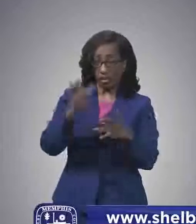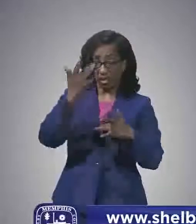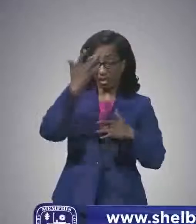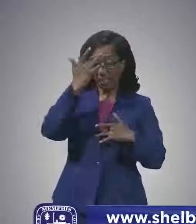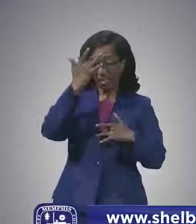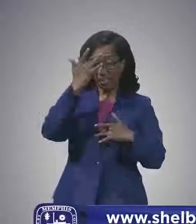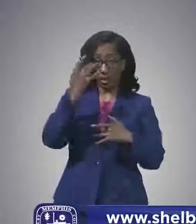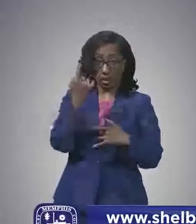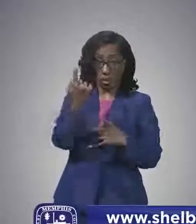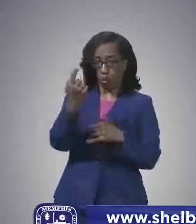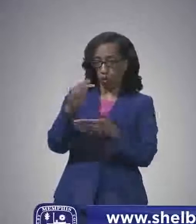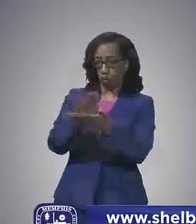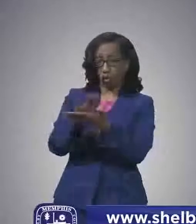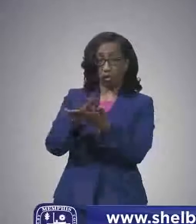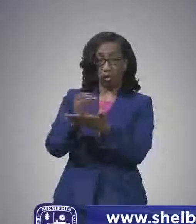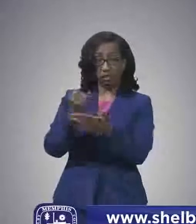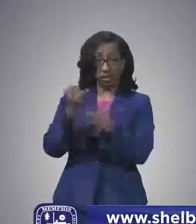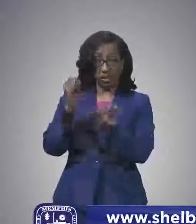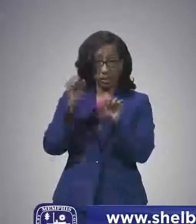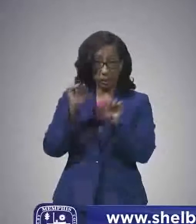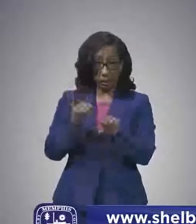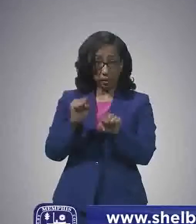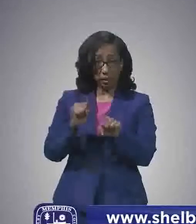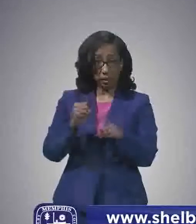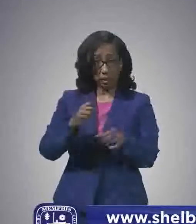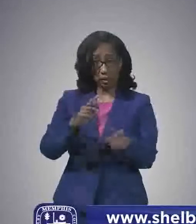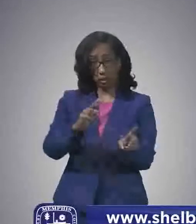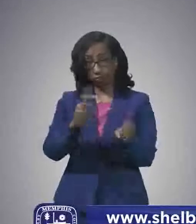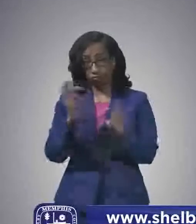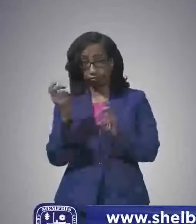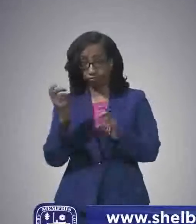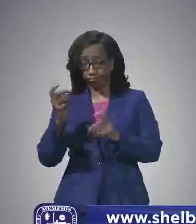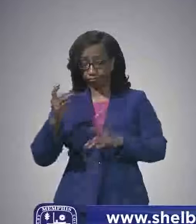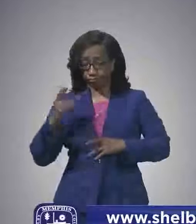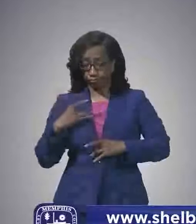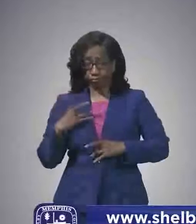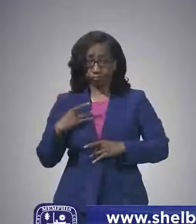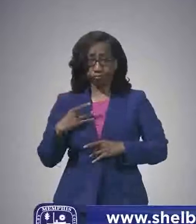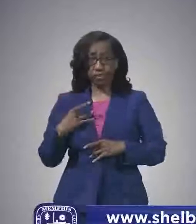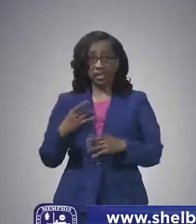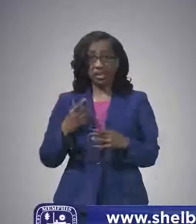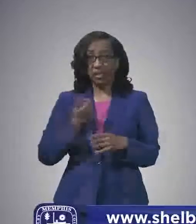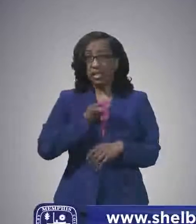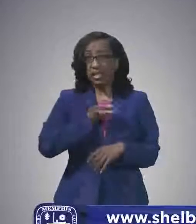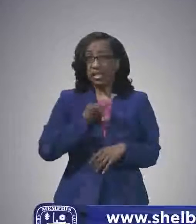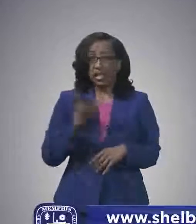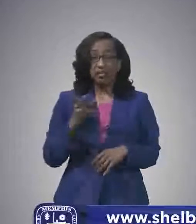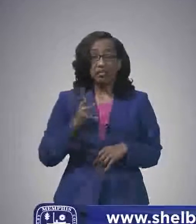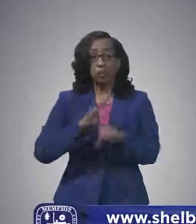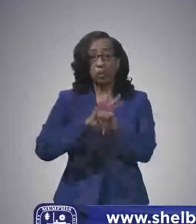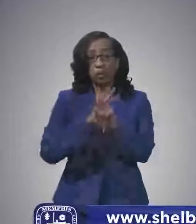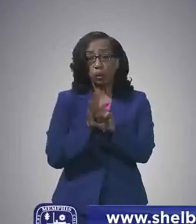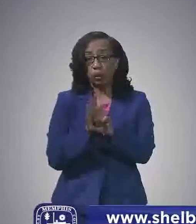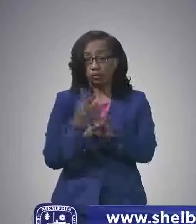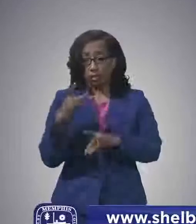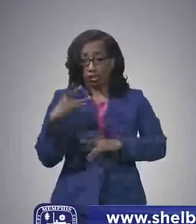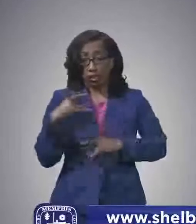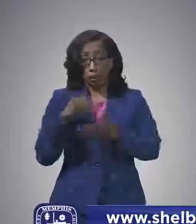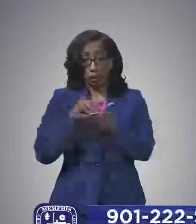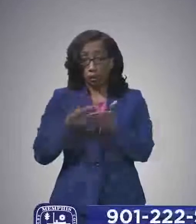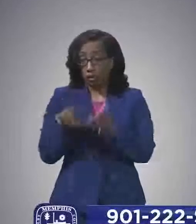school, and we get reports that there are multiple COVID positive